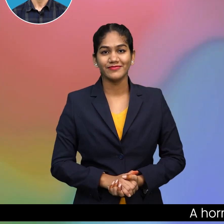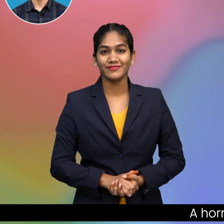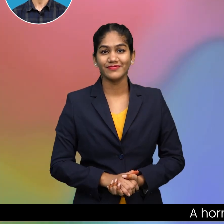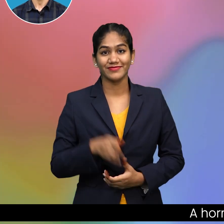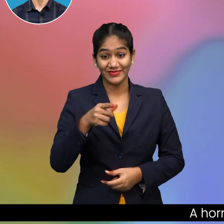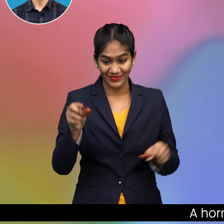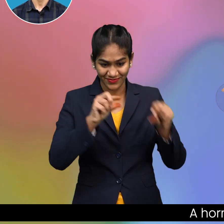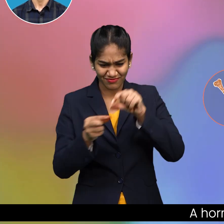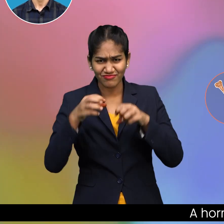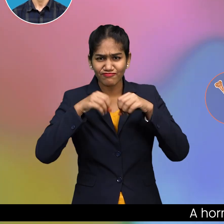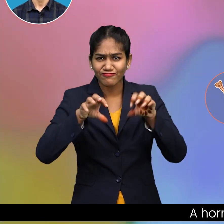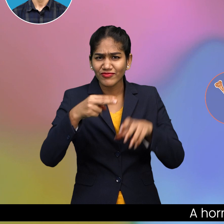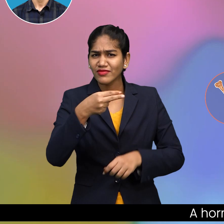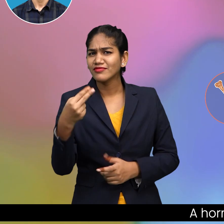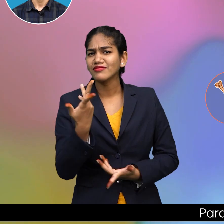A hormone called